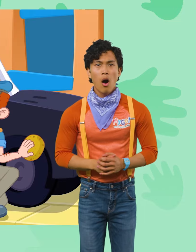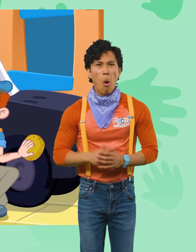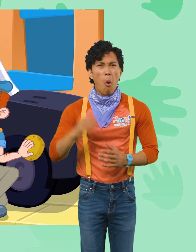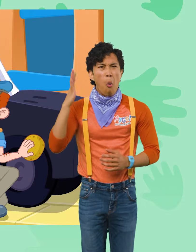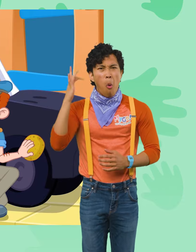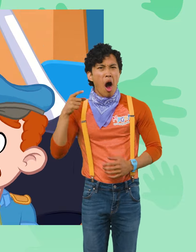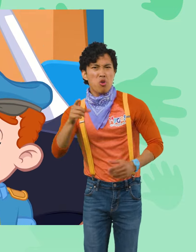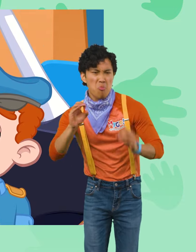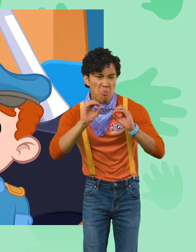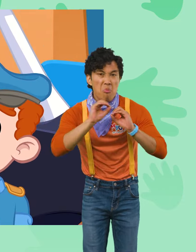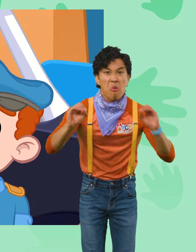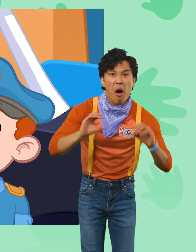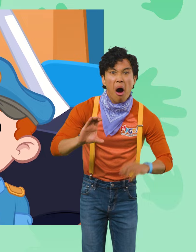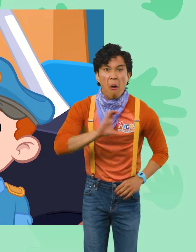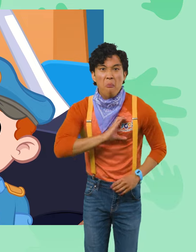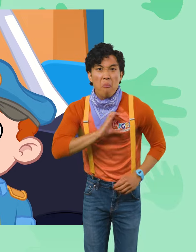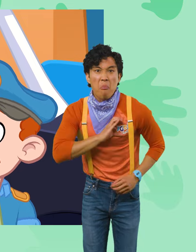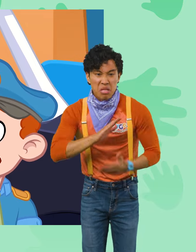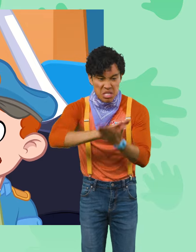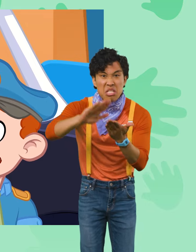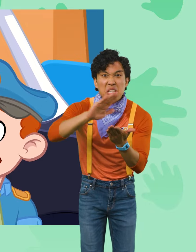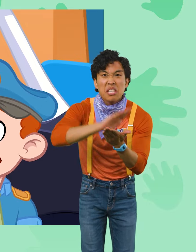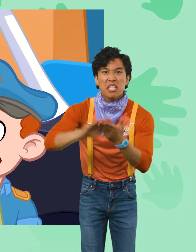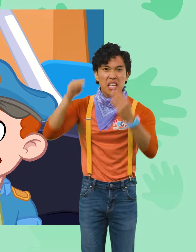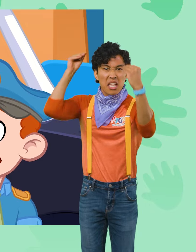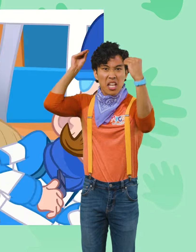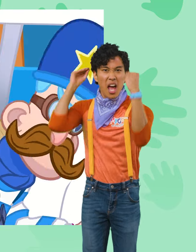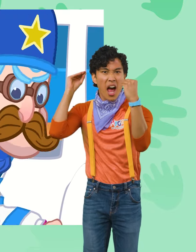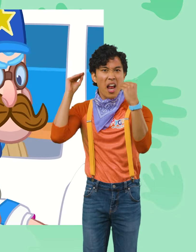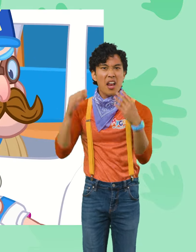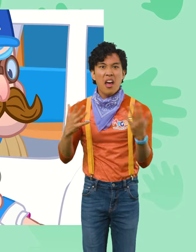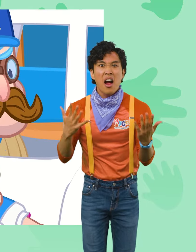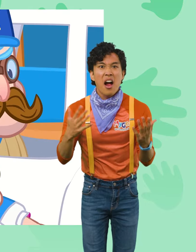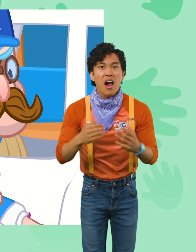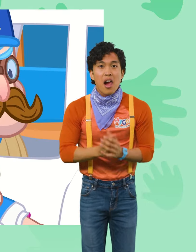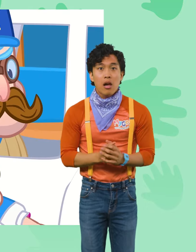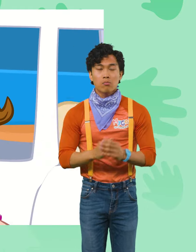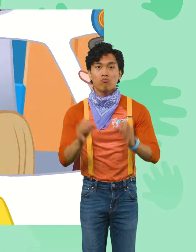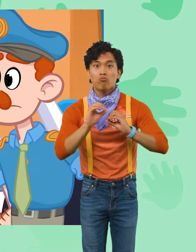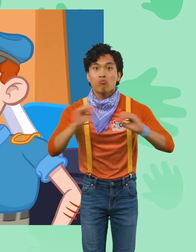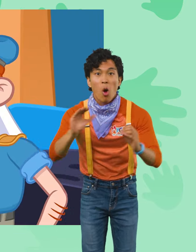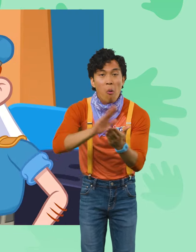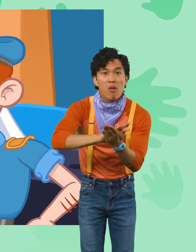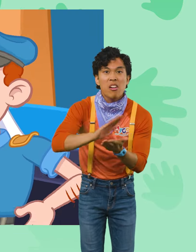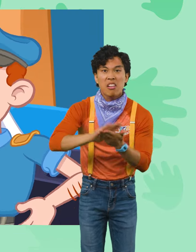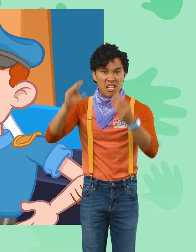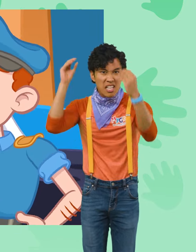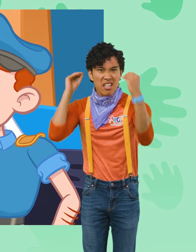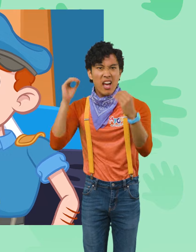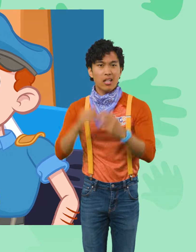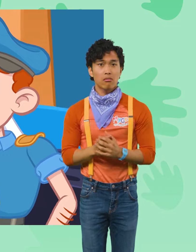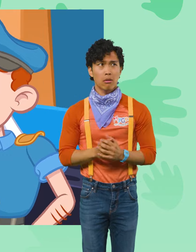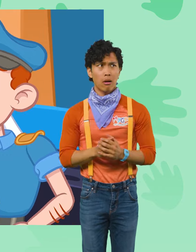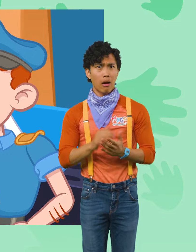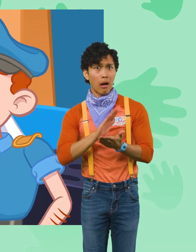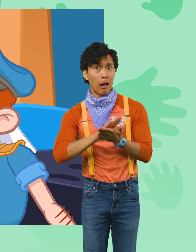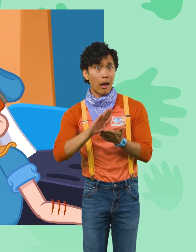Why are you not wearing your official cleaning hat? No cleaning hat. Cleaning